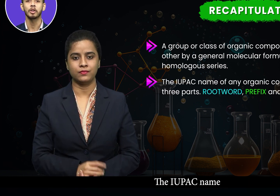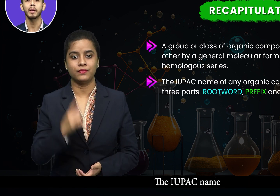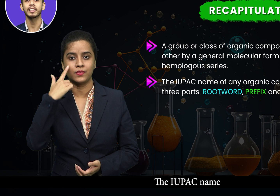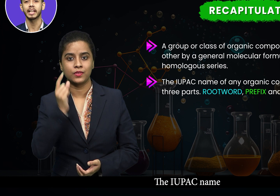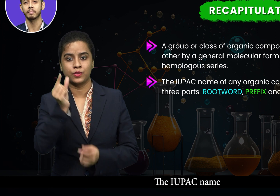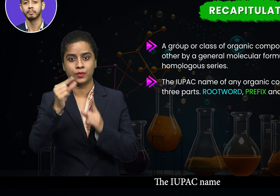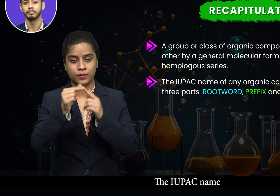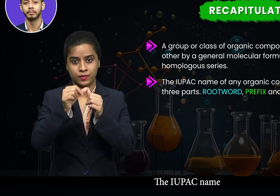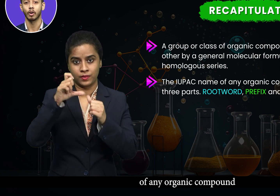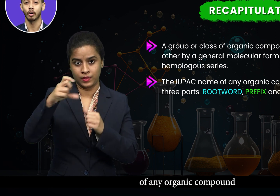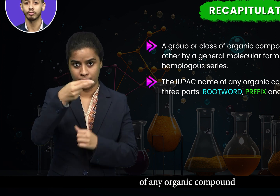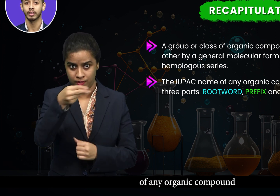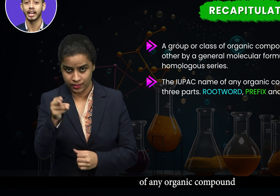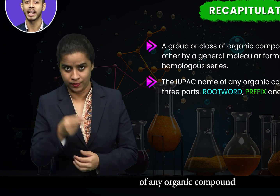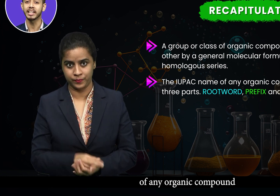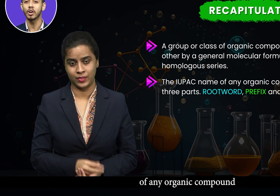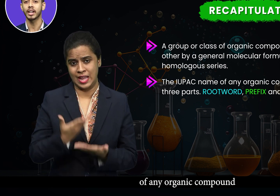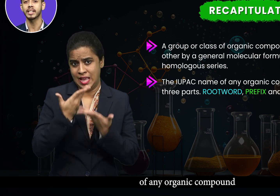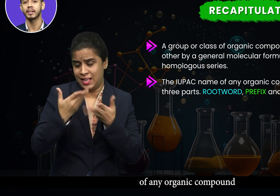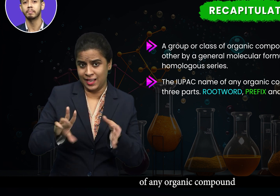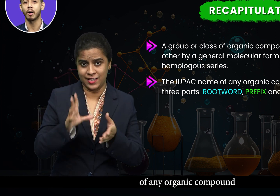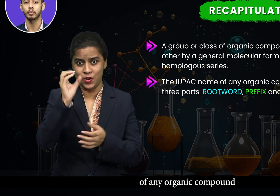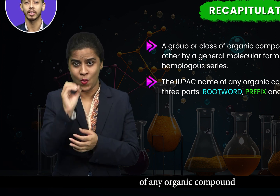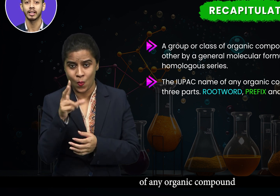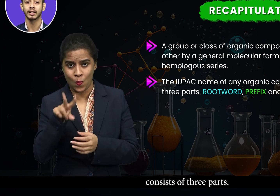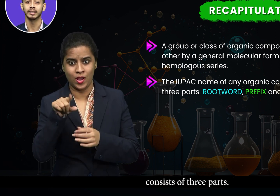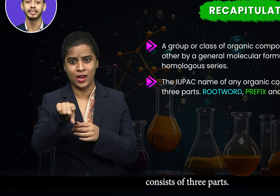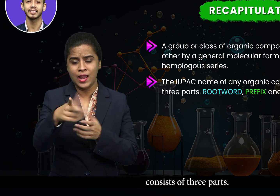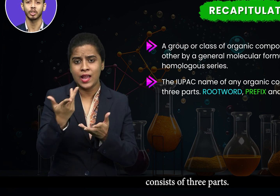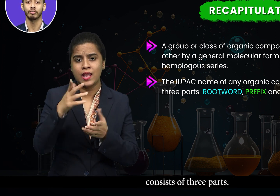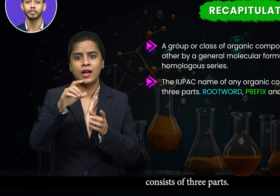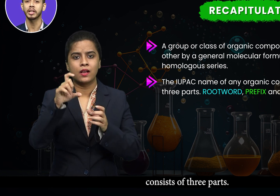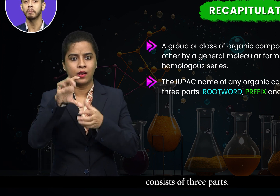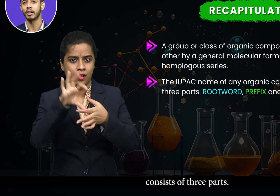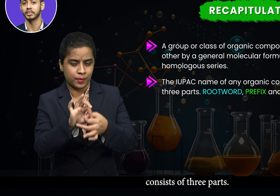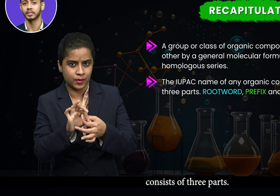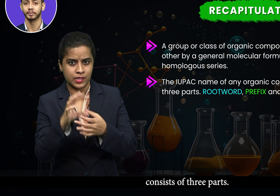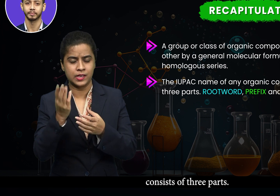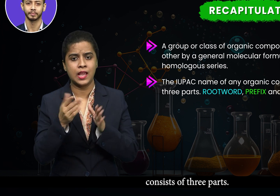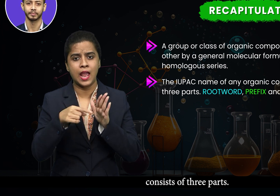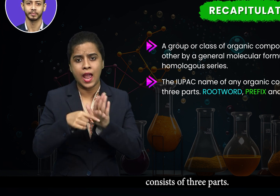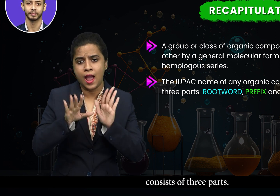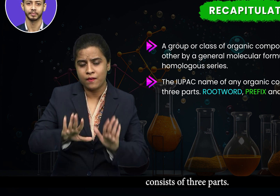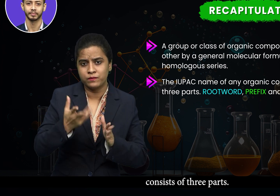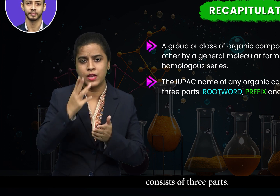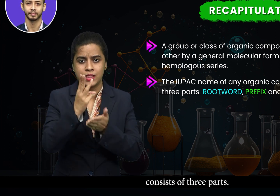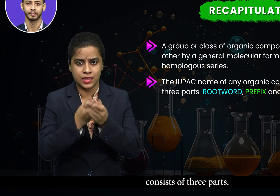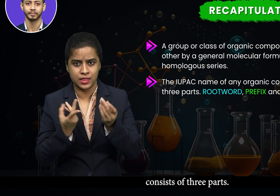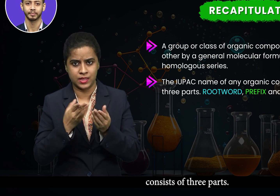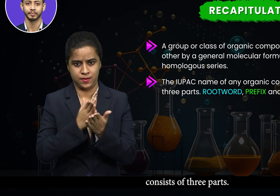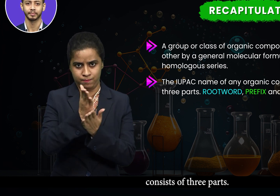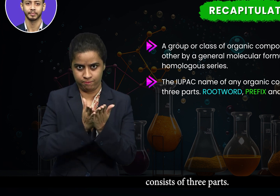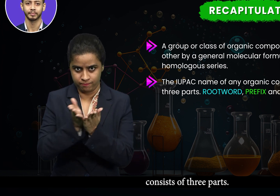The IUPAC name of any organic compound consists of three parts: